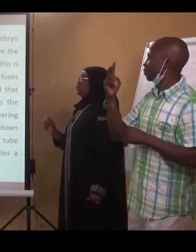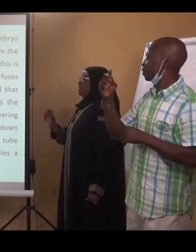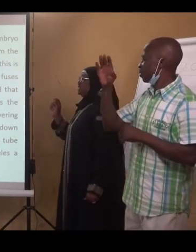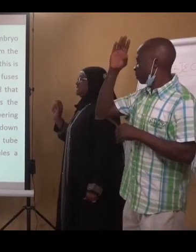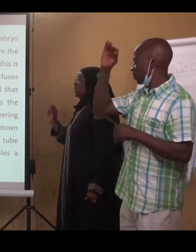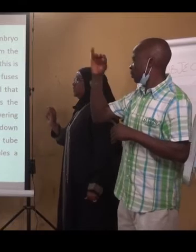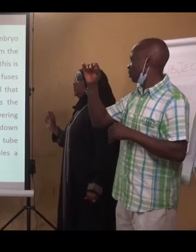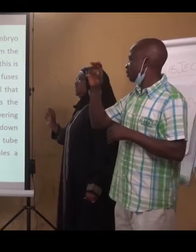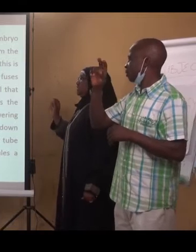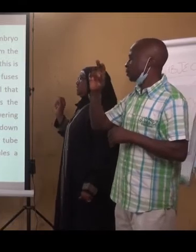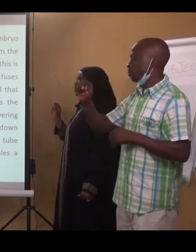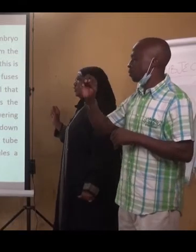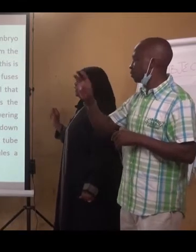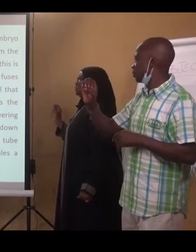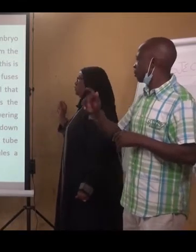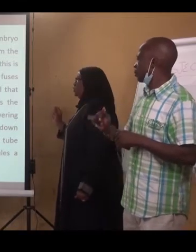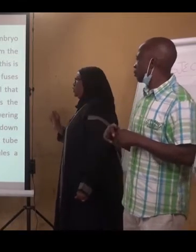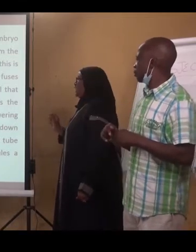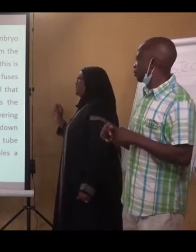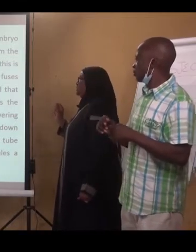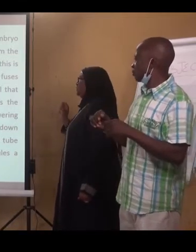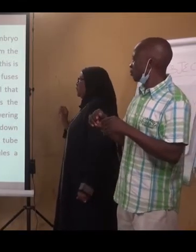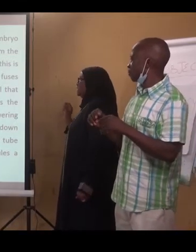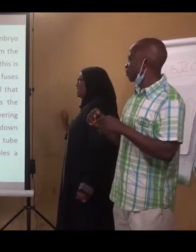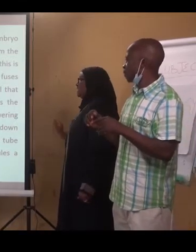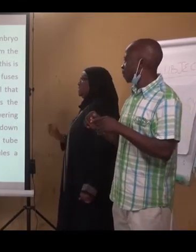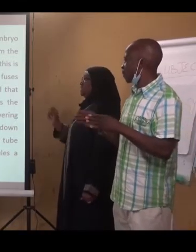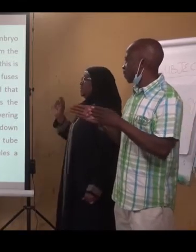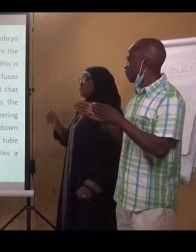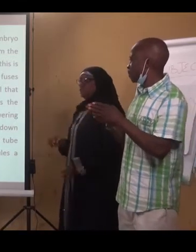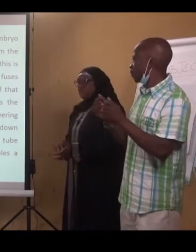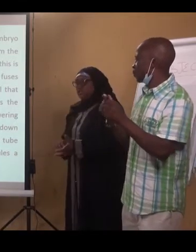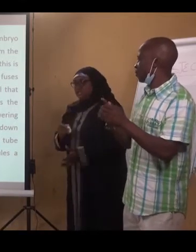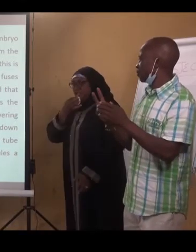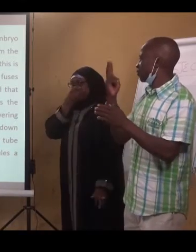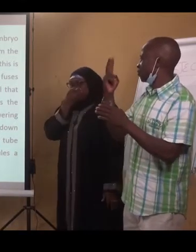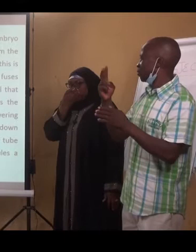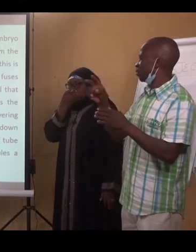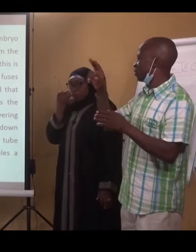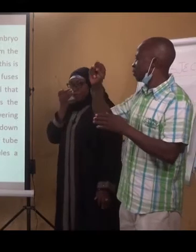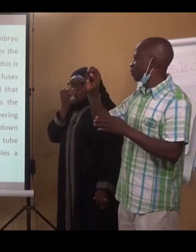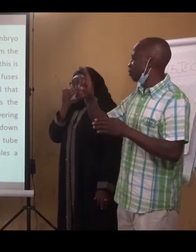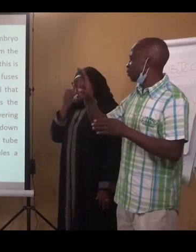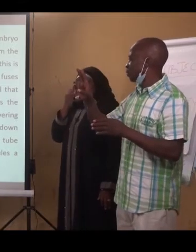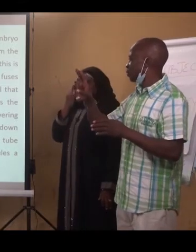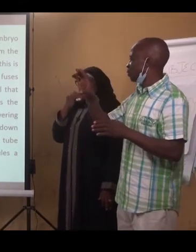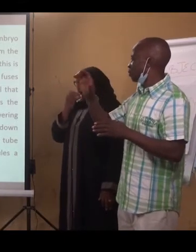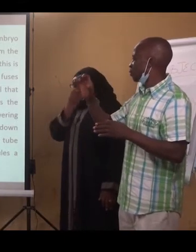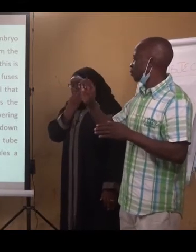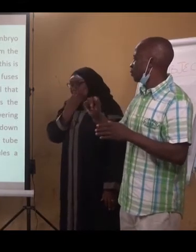the secondary nucleus to form a triploid cell that produces the endosperm. As I